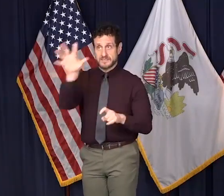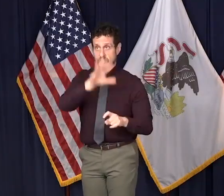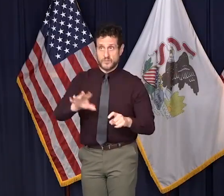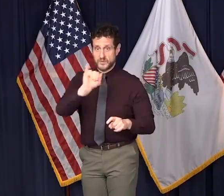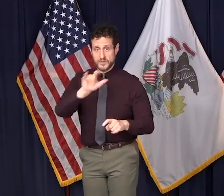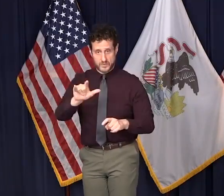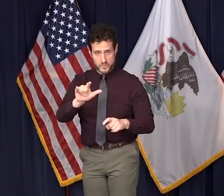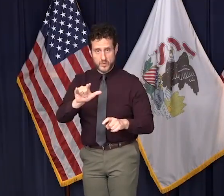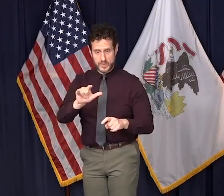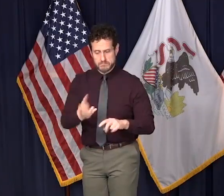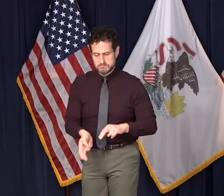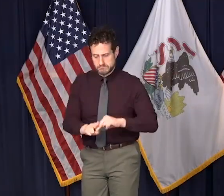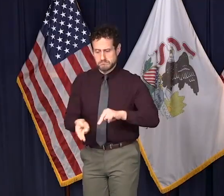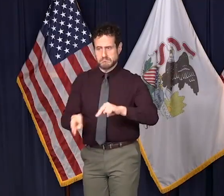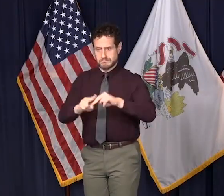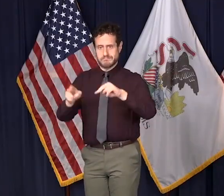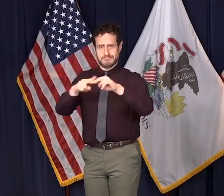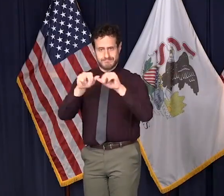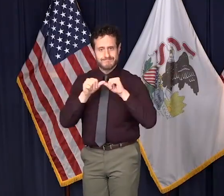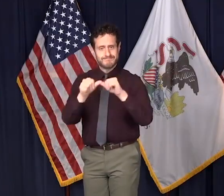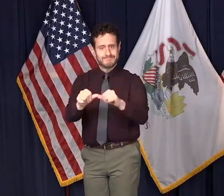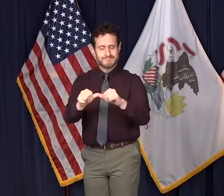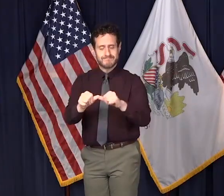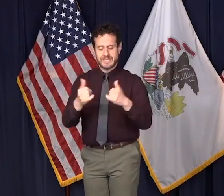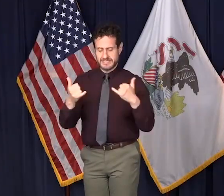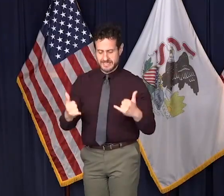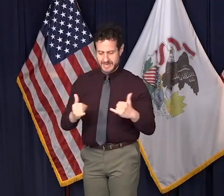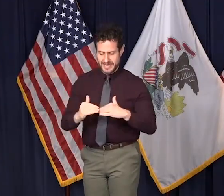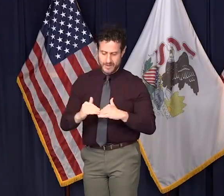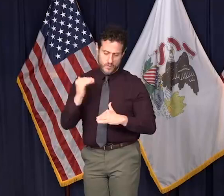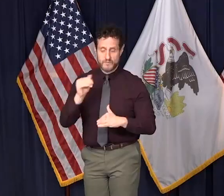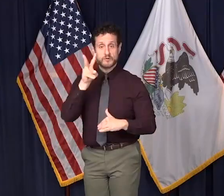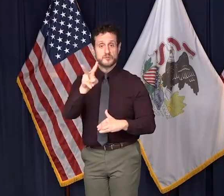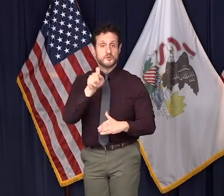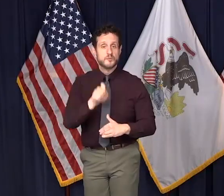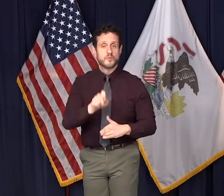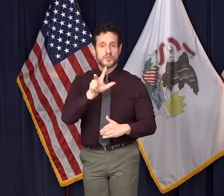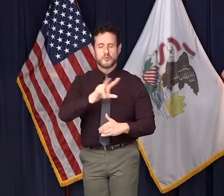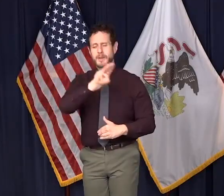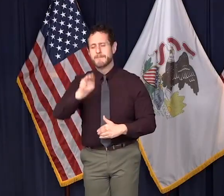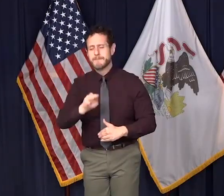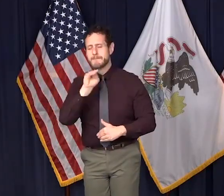grow. To date, over 2.3 million tests have been run, with